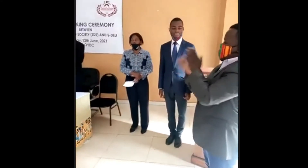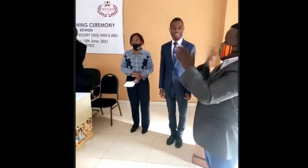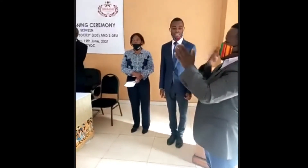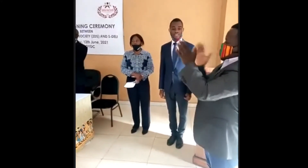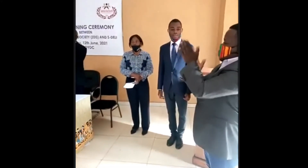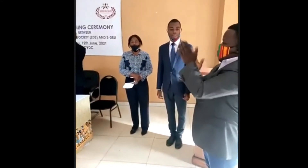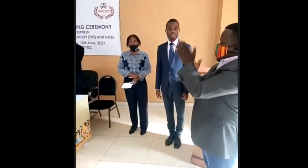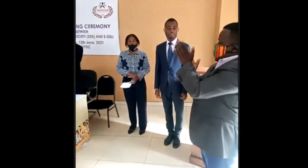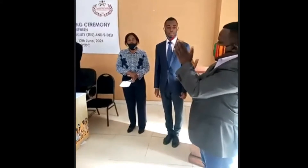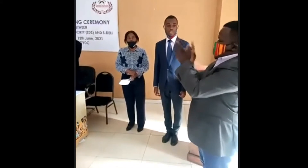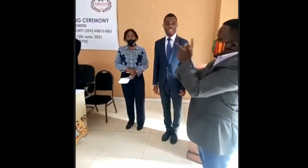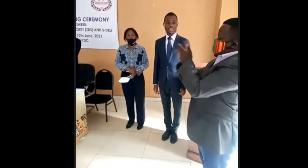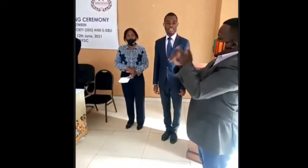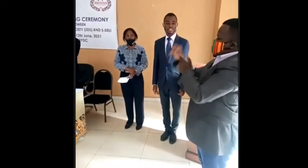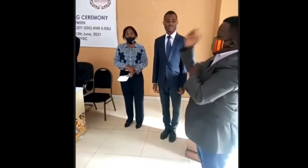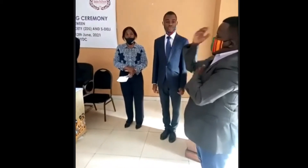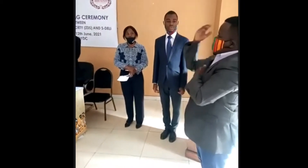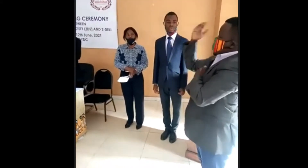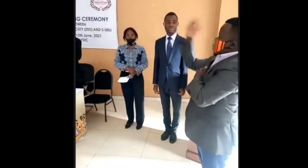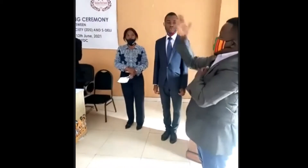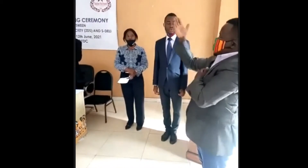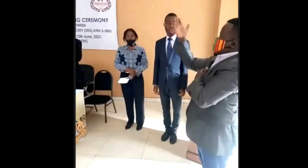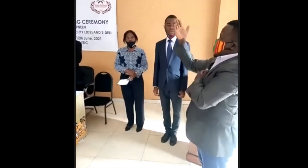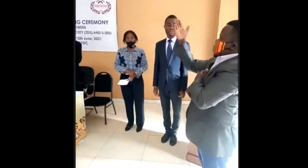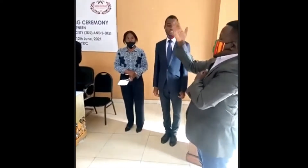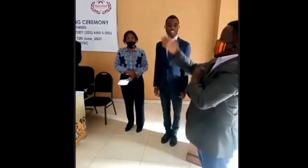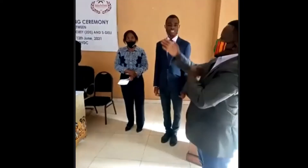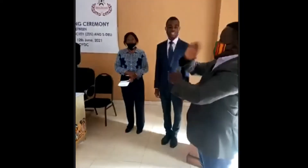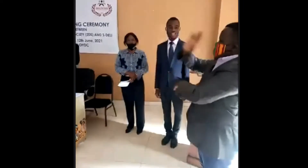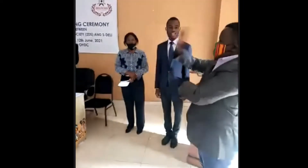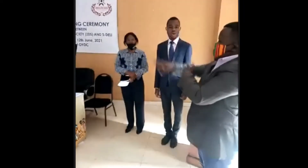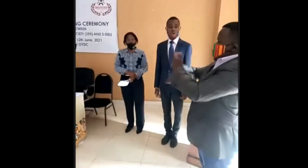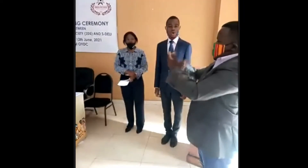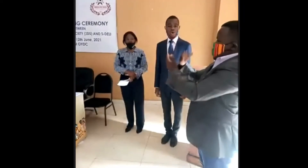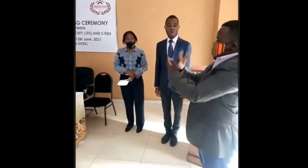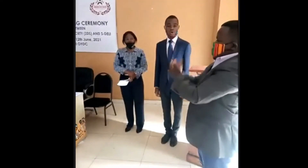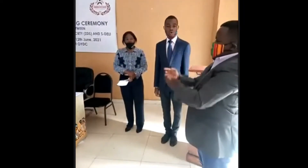Zambia, praise to God.